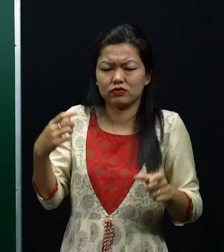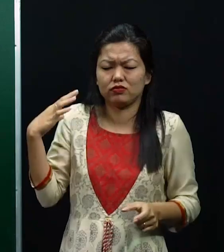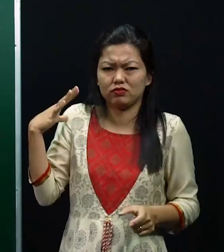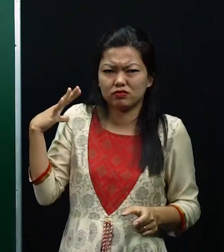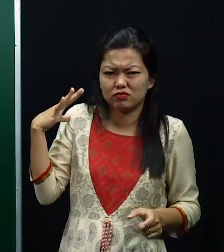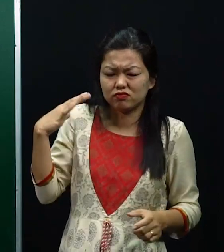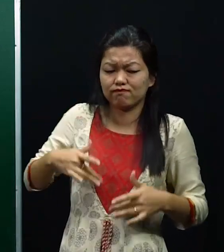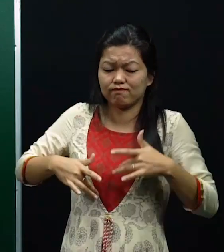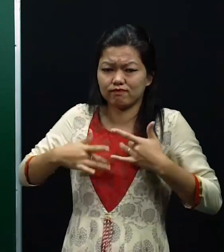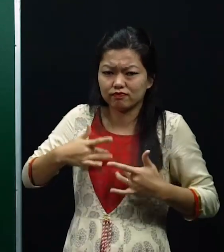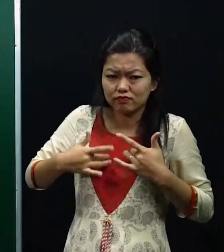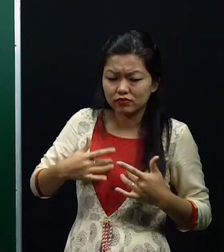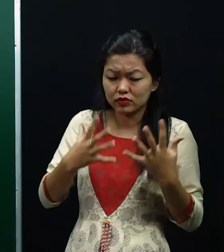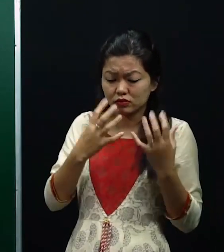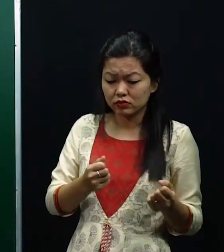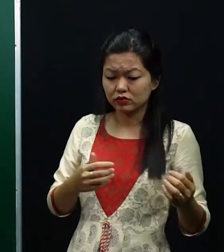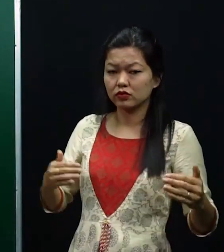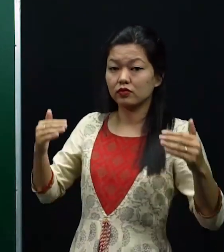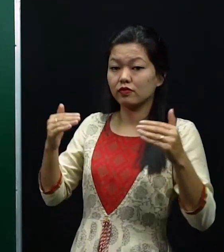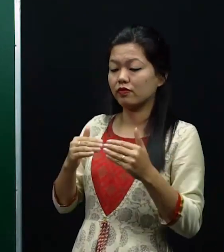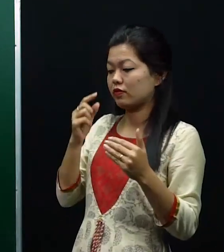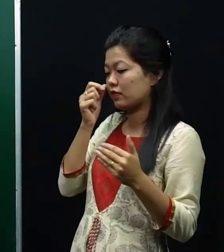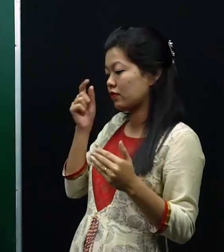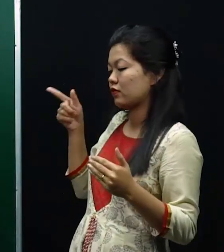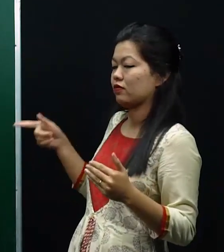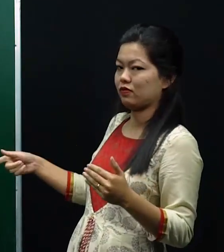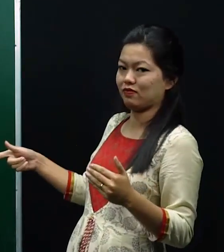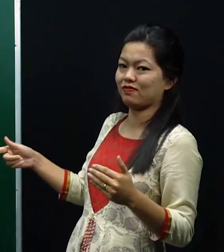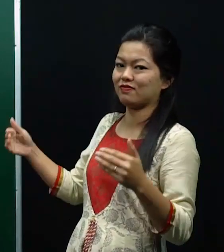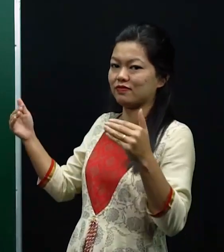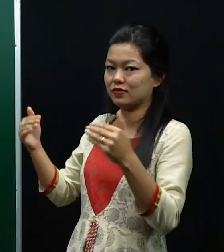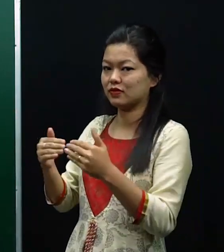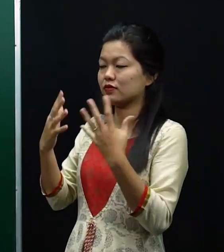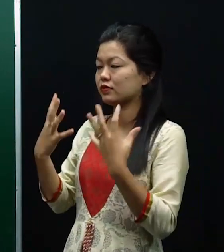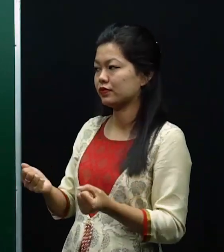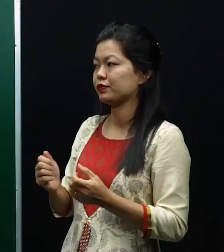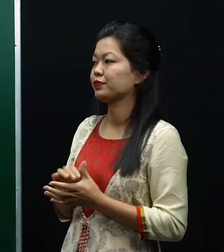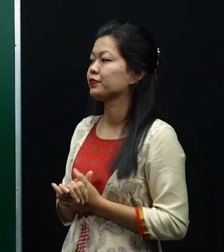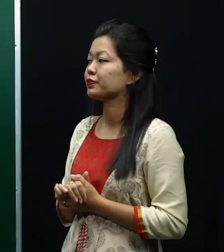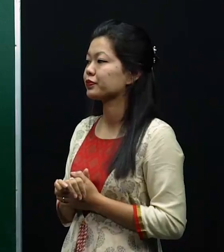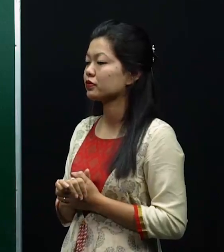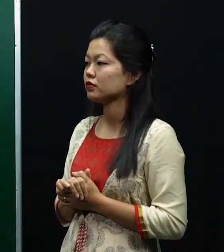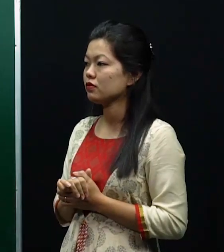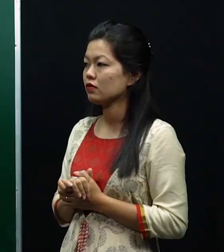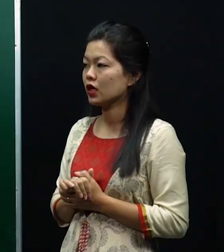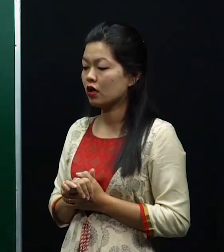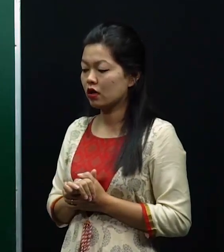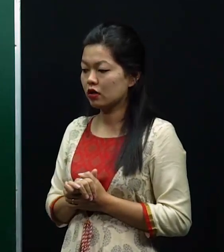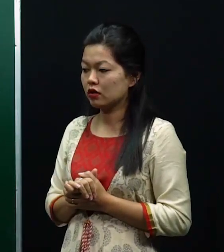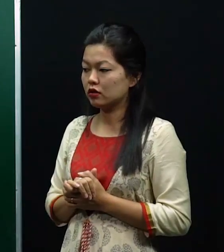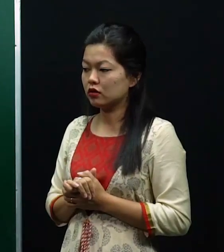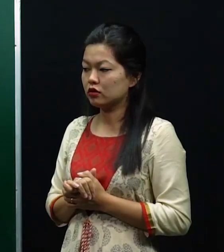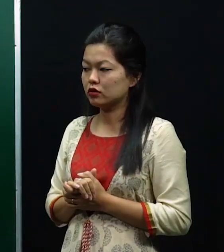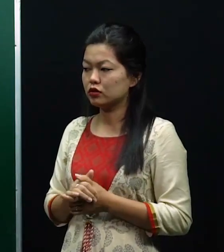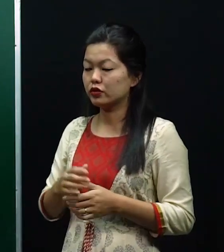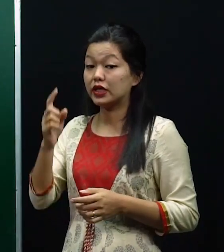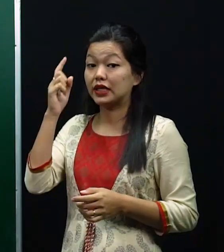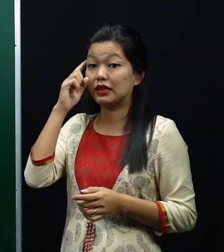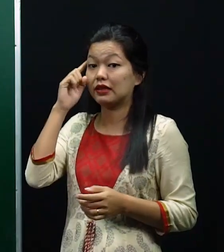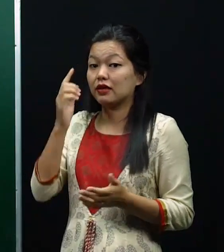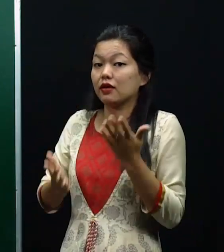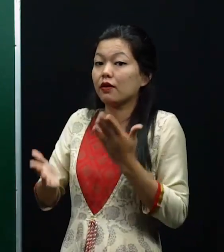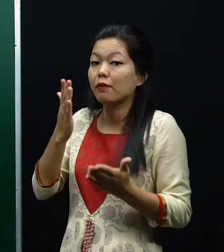years, but this story might have been passed on for generations and generations. Maybe not even your grandfather, but